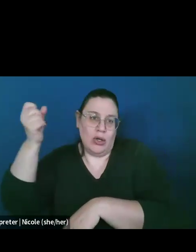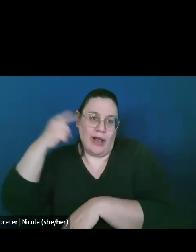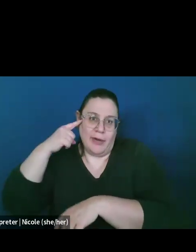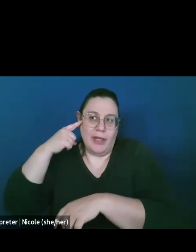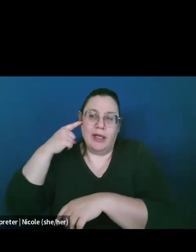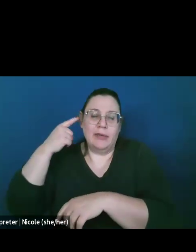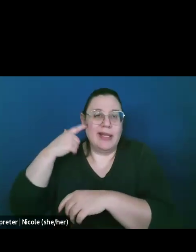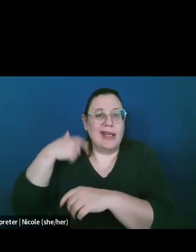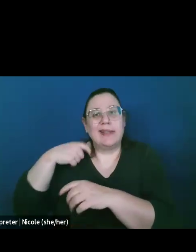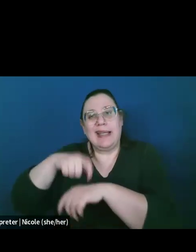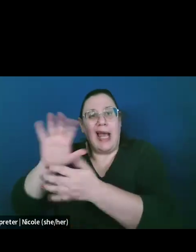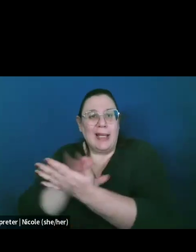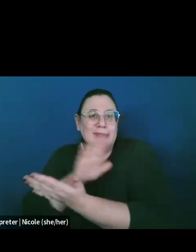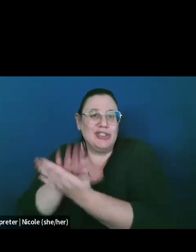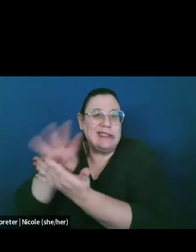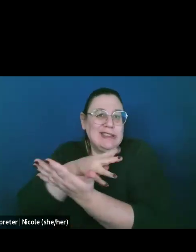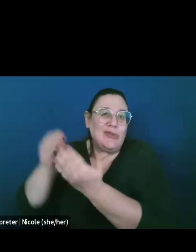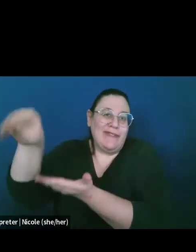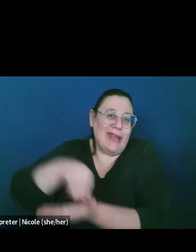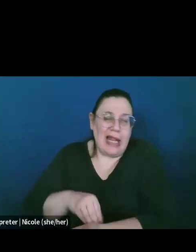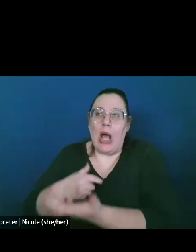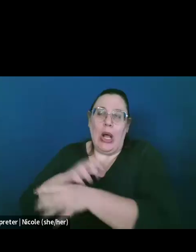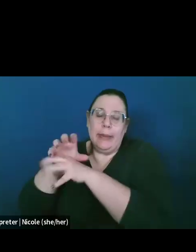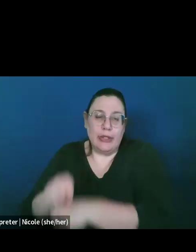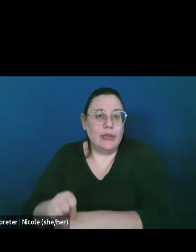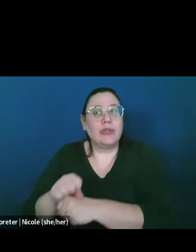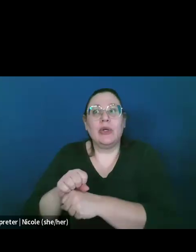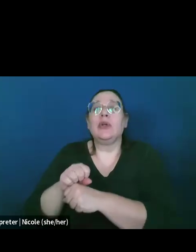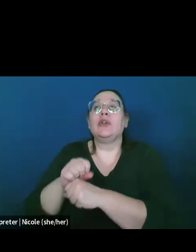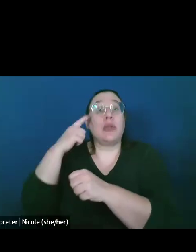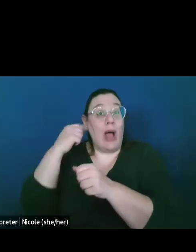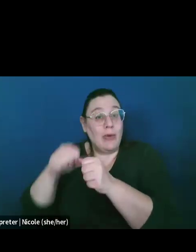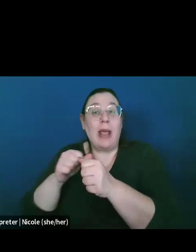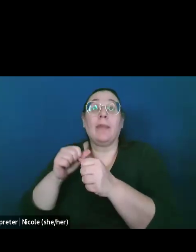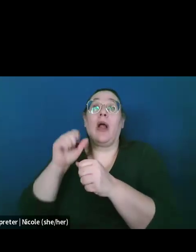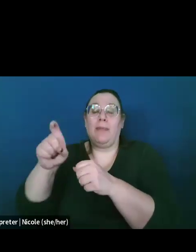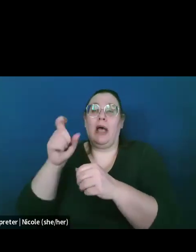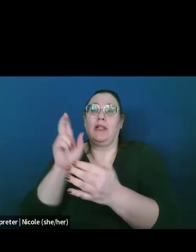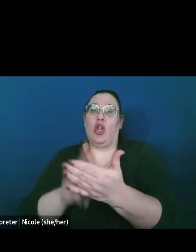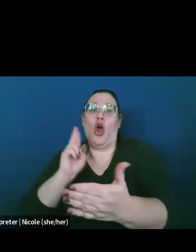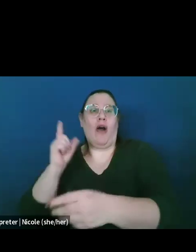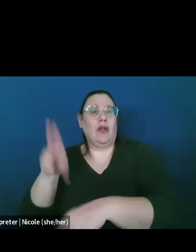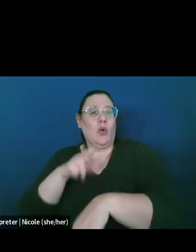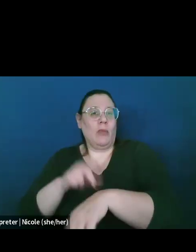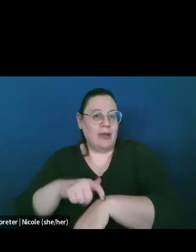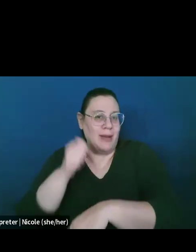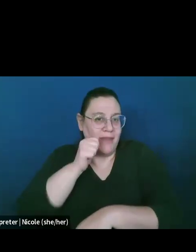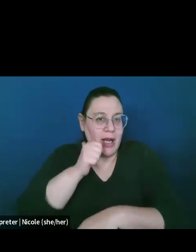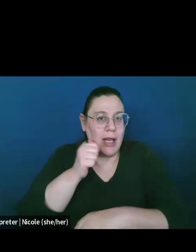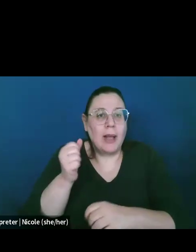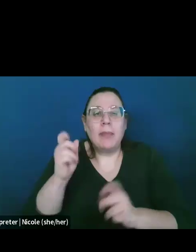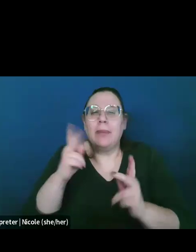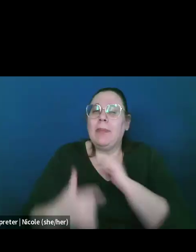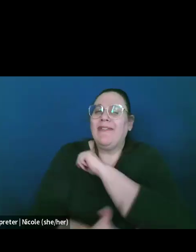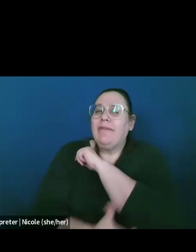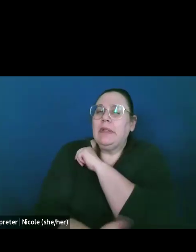to deal with our timesheets so that it keeps me accountable that I log off at a normal hour each day. There's a temptation, and many people will tell you that you have to quote